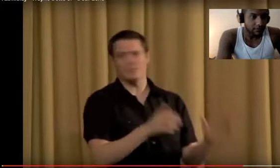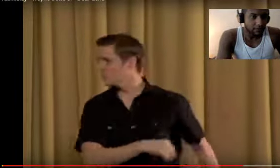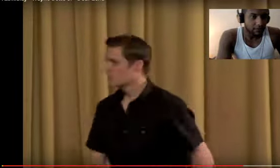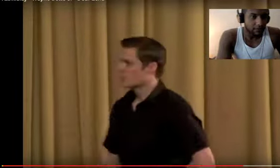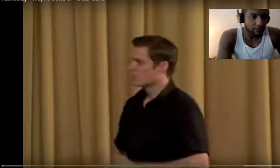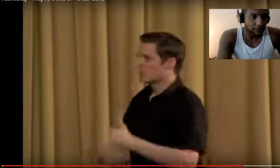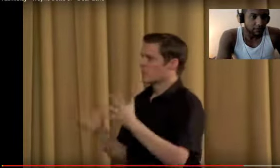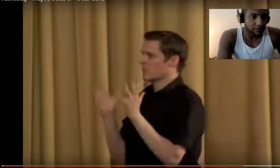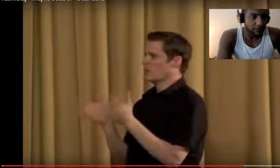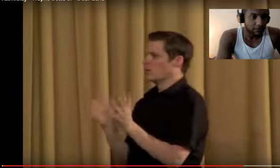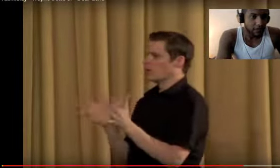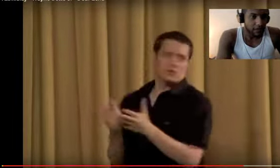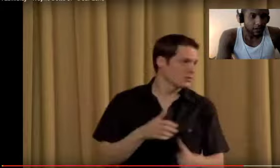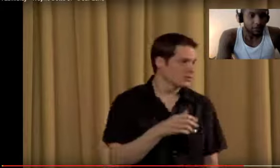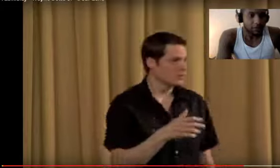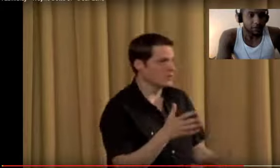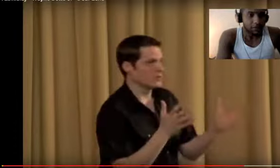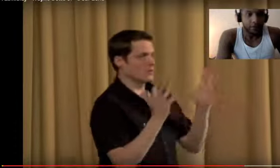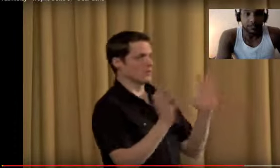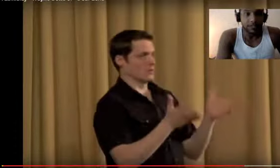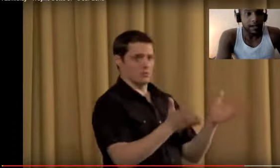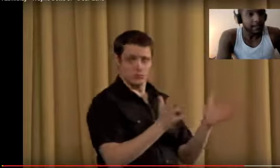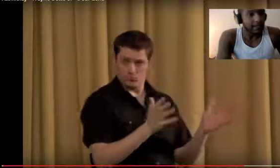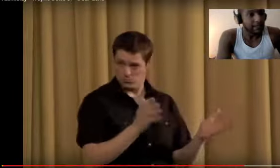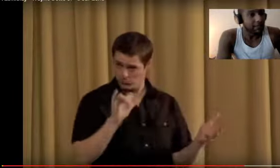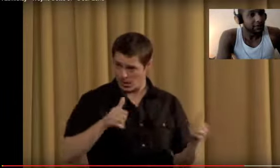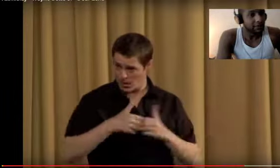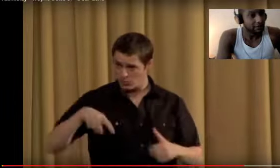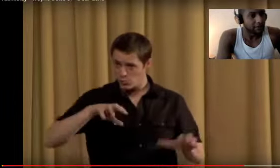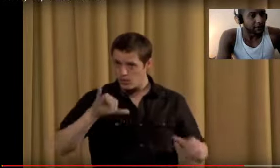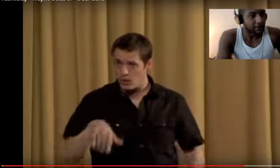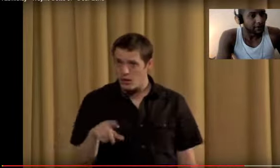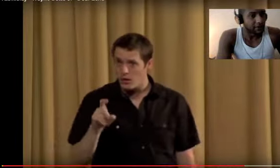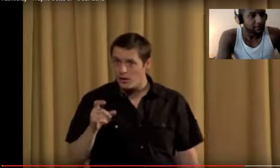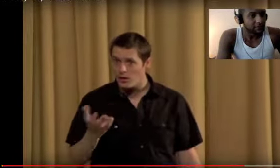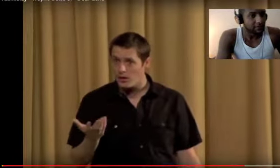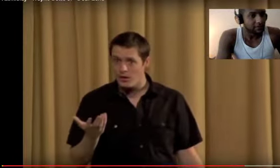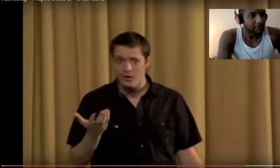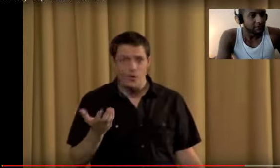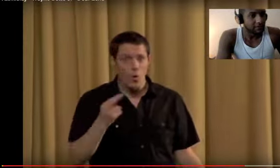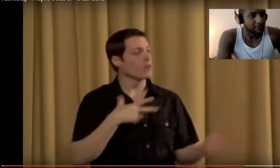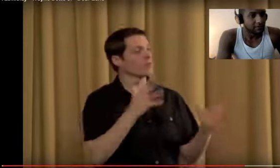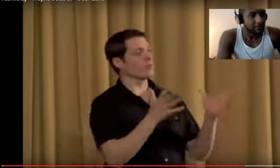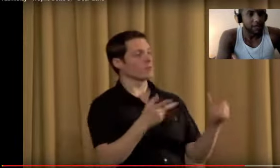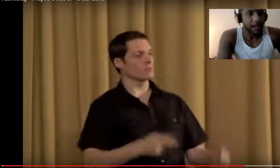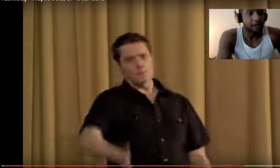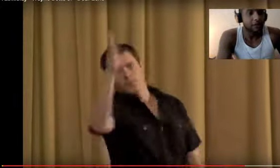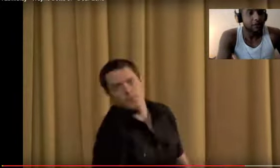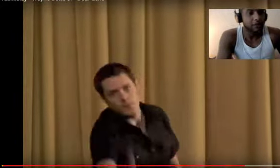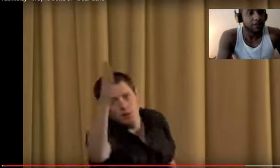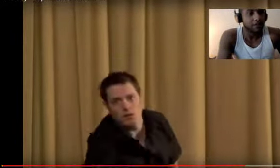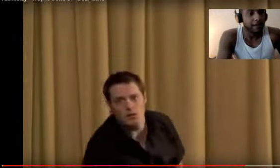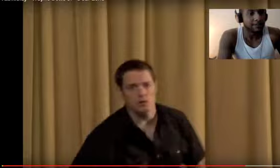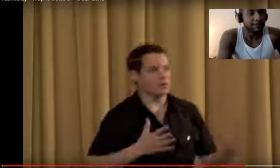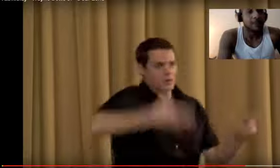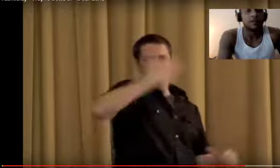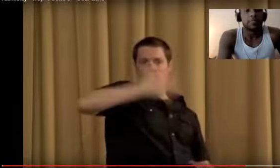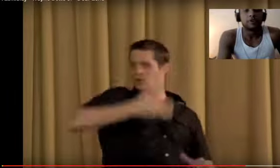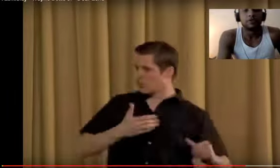So if you have two people signing, it's a little different. I mean, how do you express two